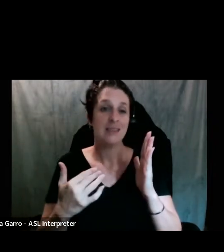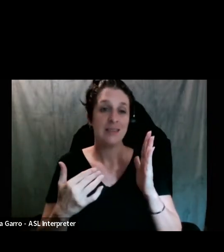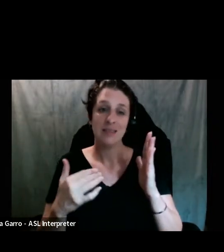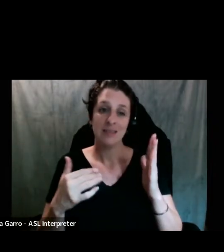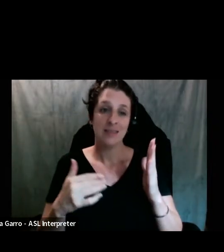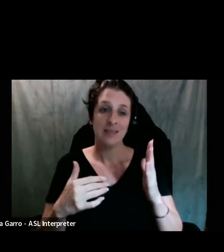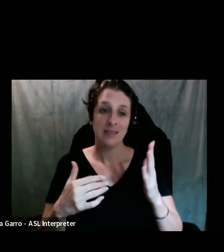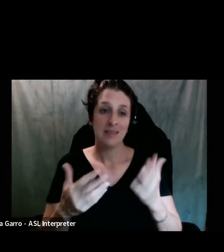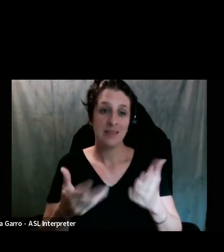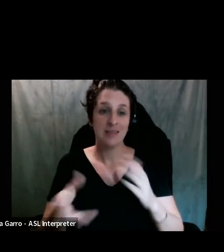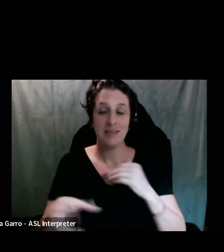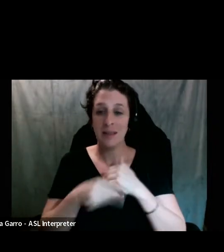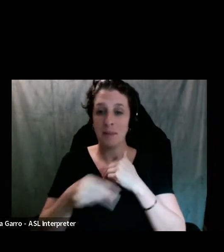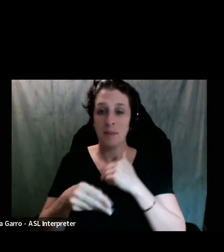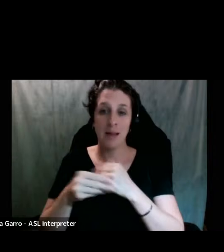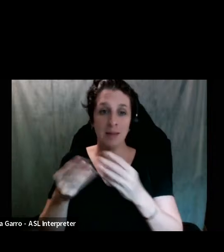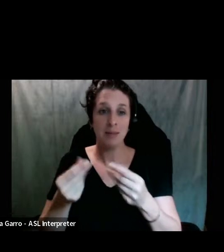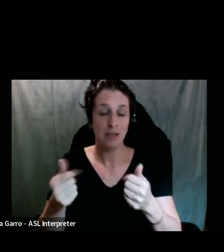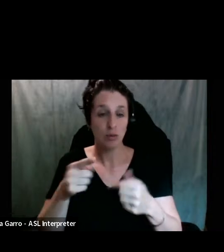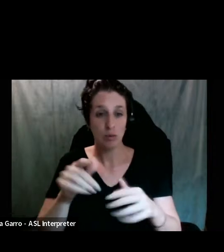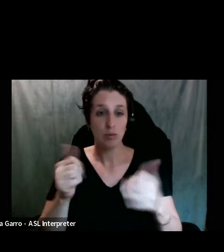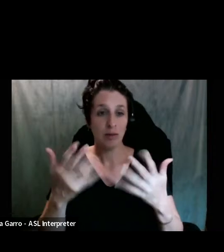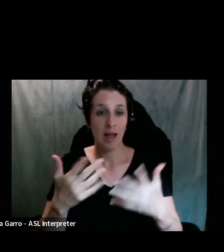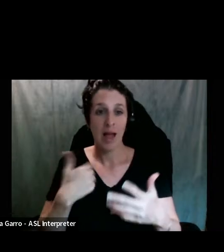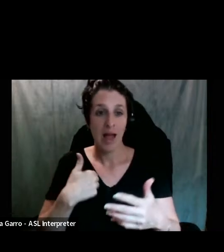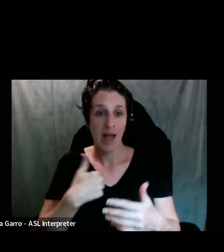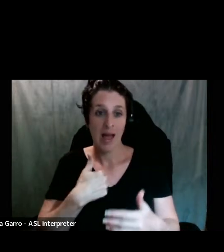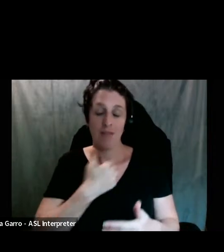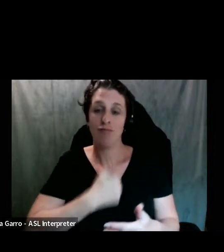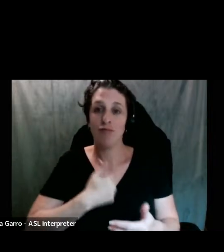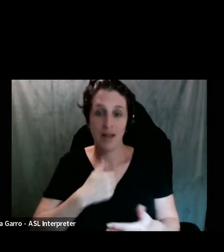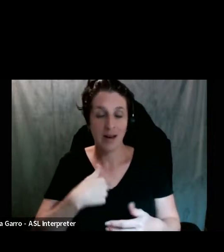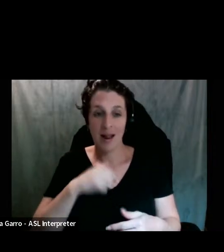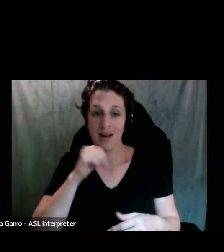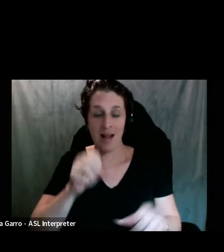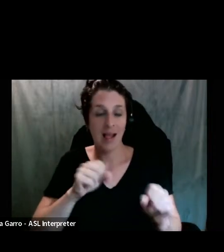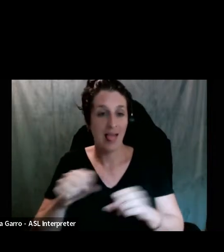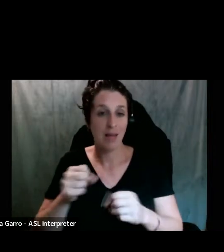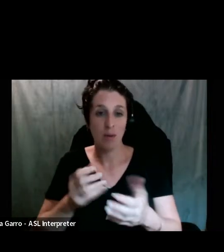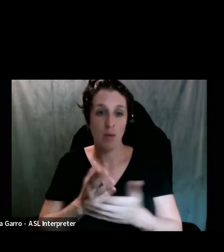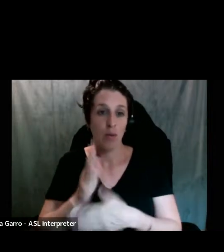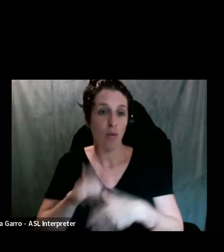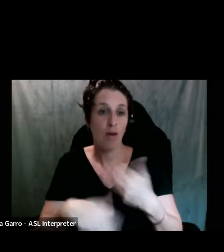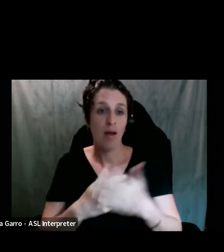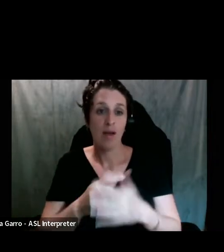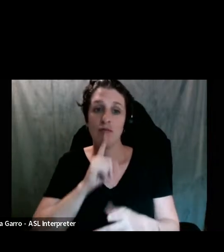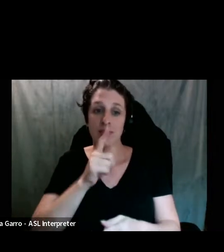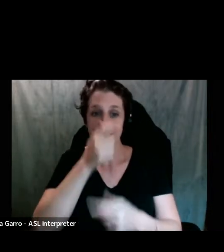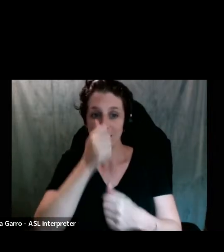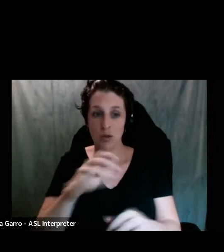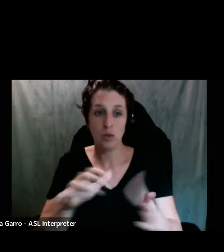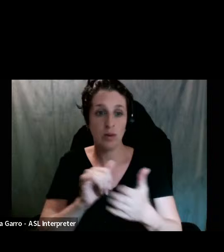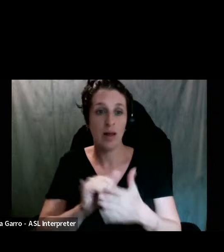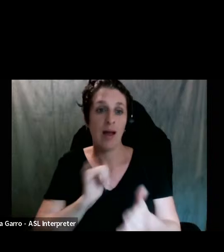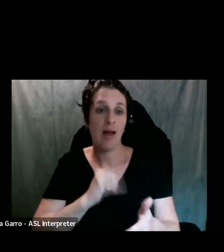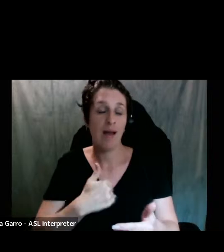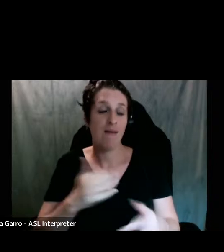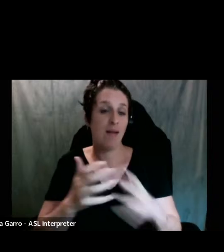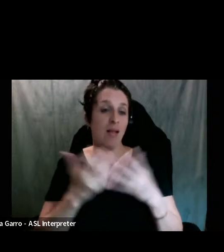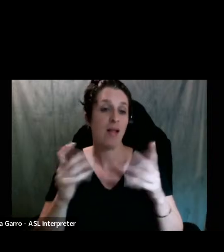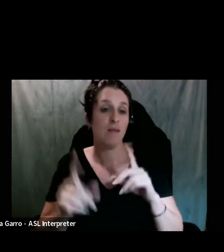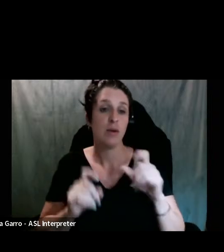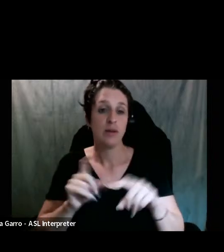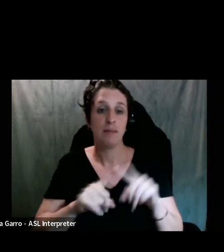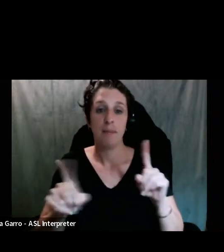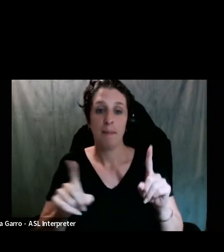that you provided. I regret that I haven't been able to go through all of them, but I'm very interested in doing that. And I have a lot of questions, but I